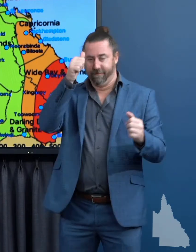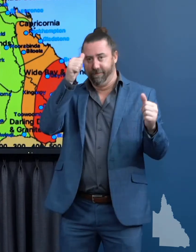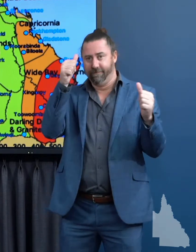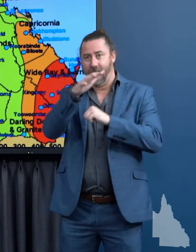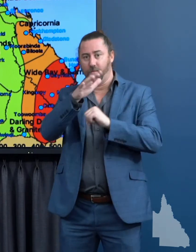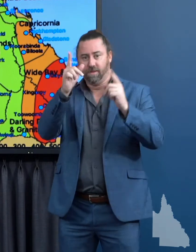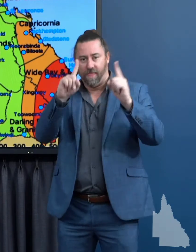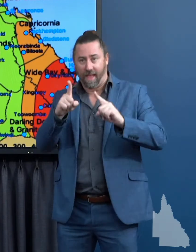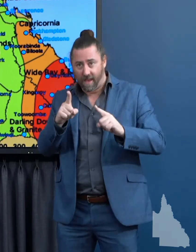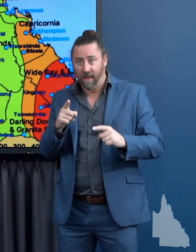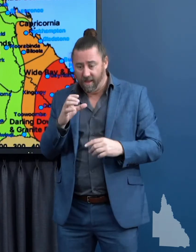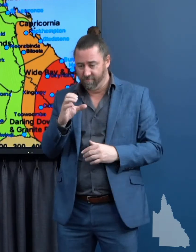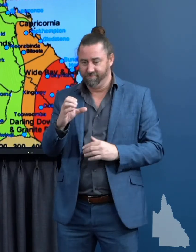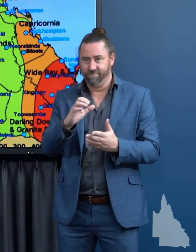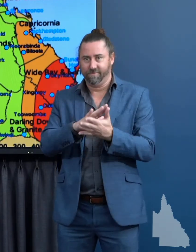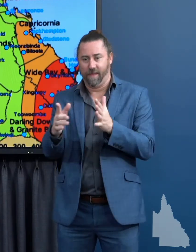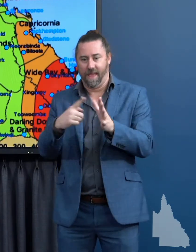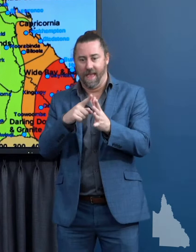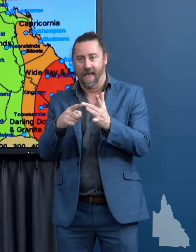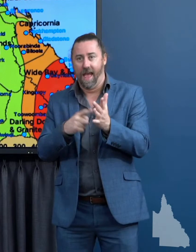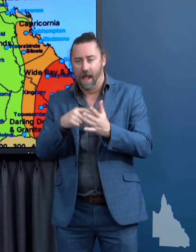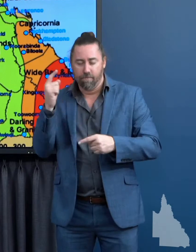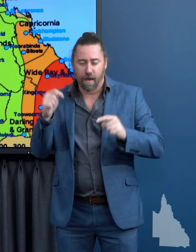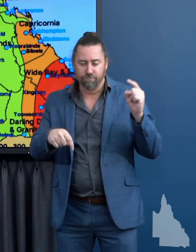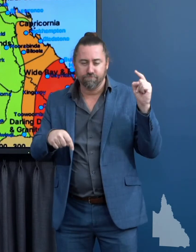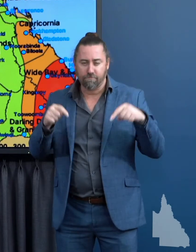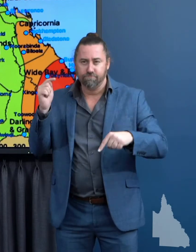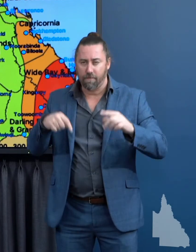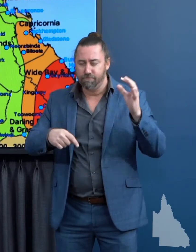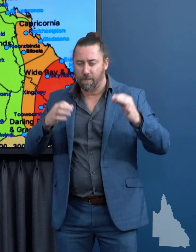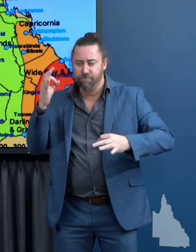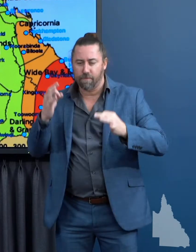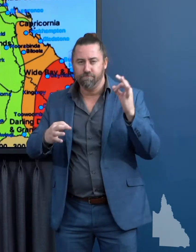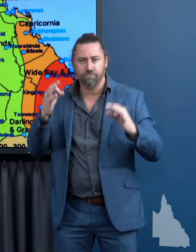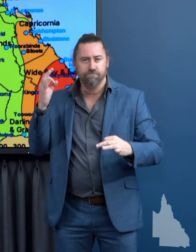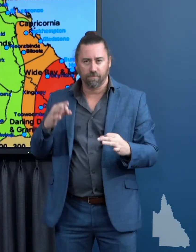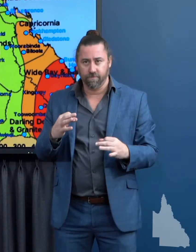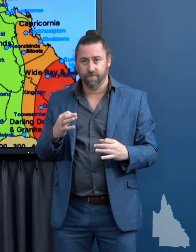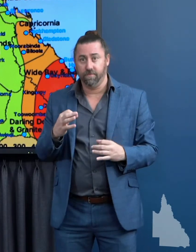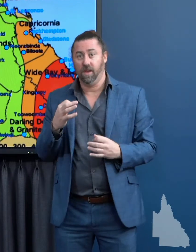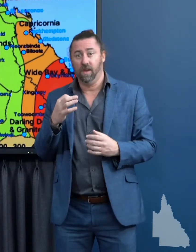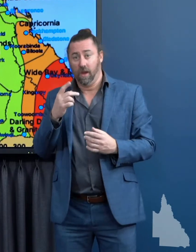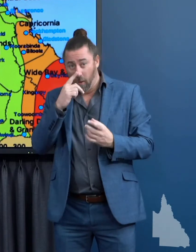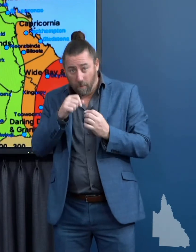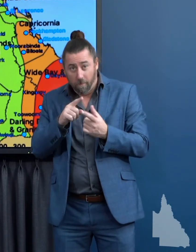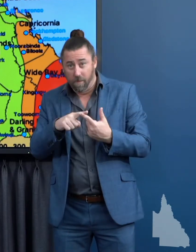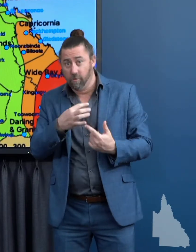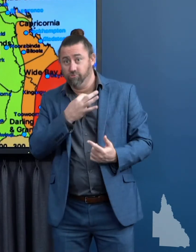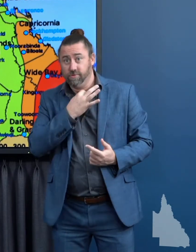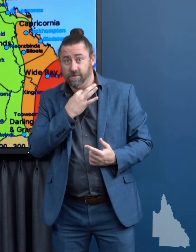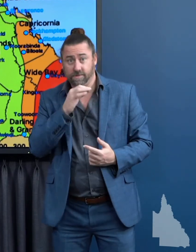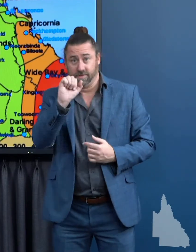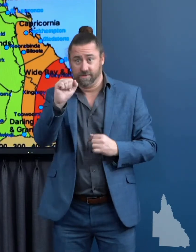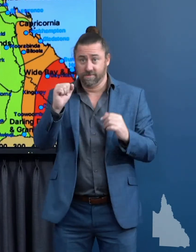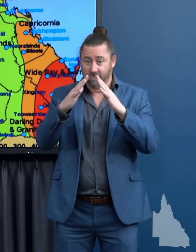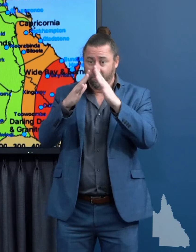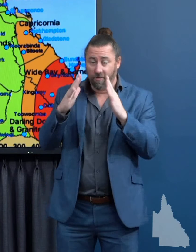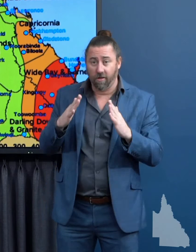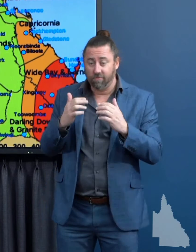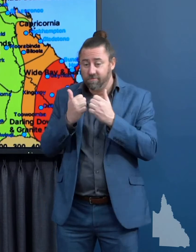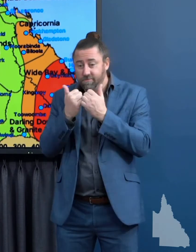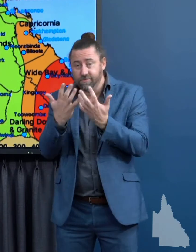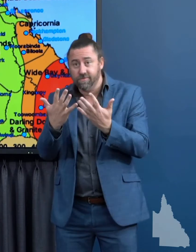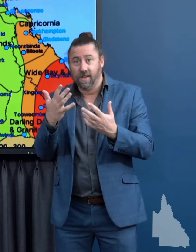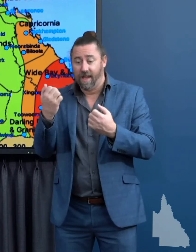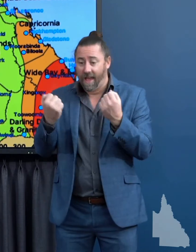severe hazards and phenomena. And that doesn't just include the heavy rain, it includes the potential for giant hail, as well as